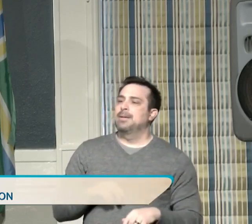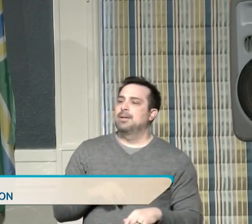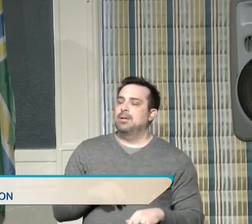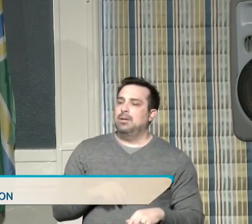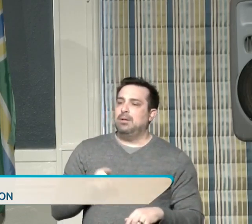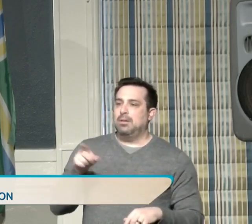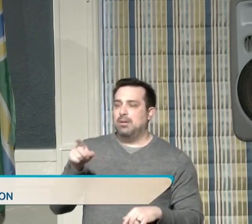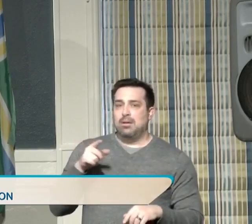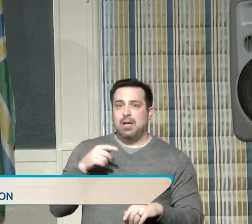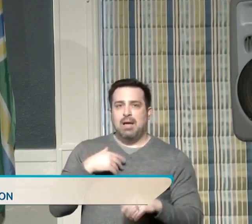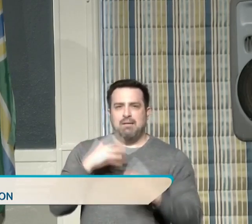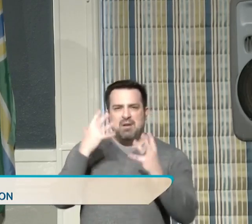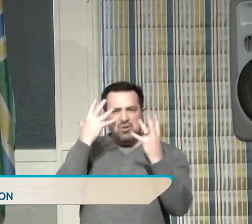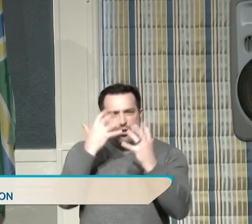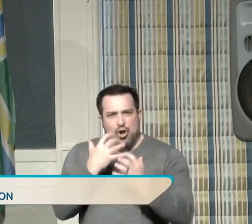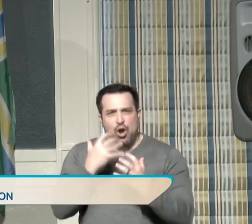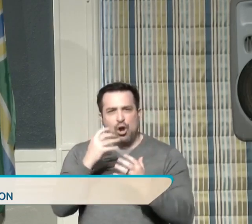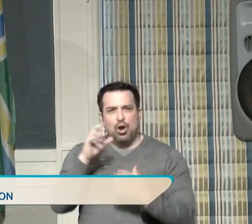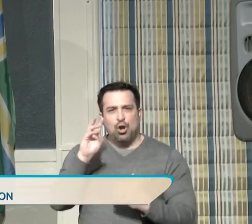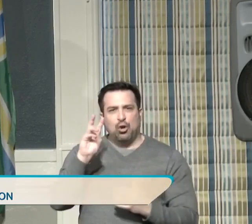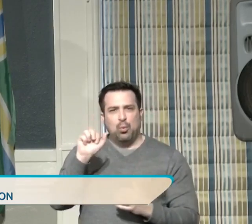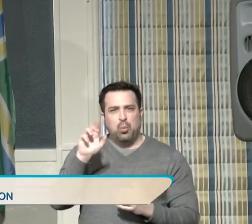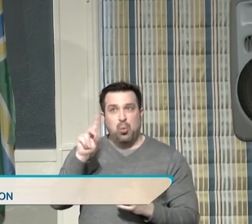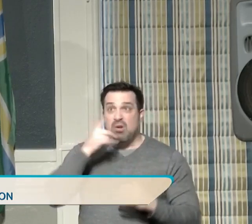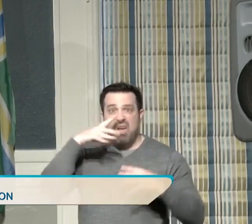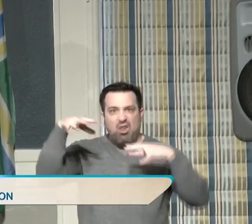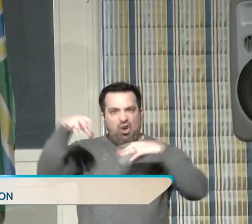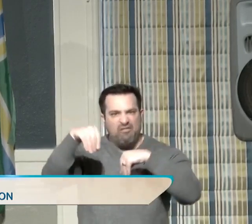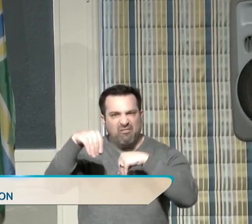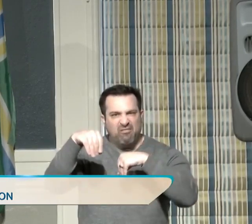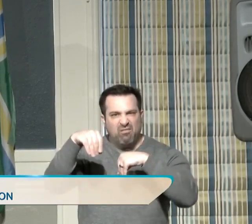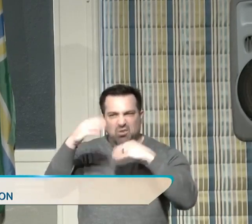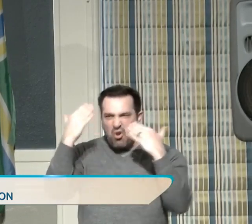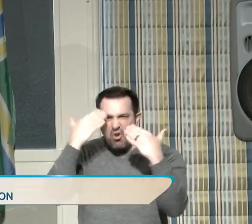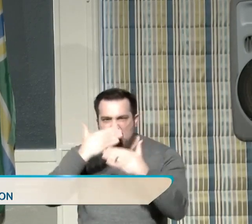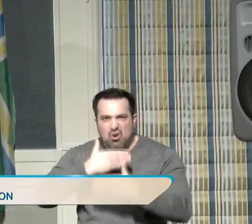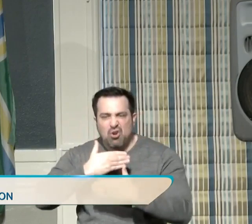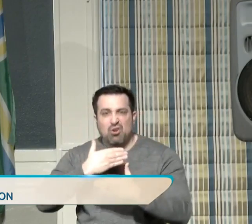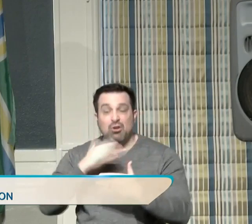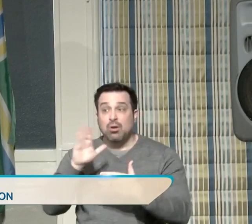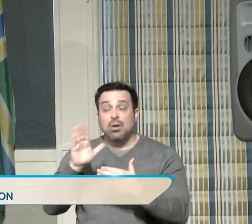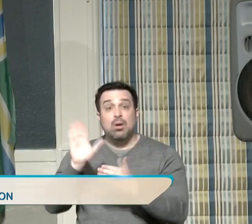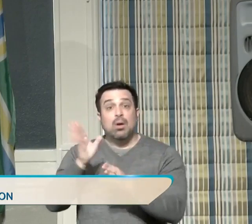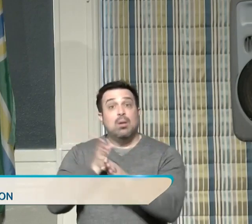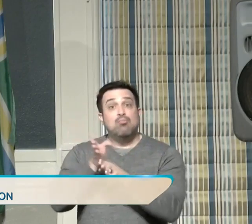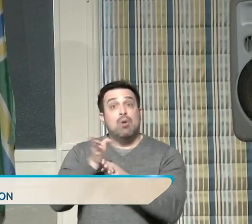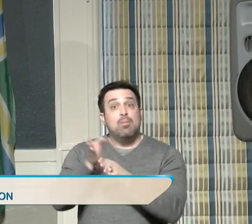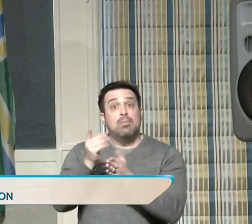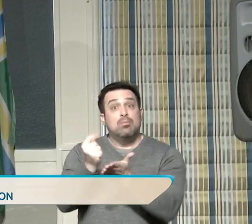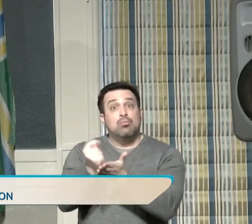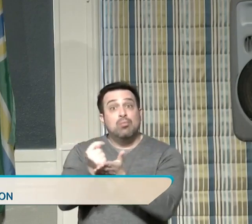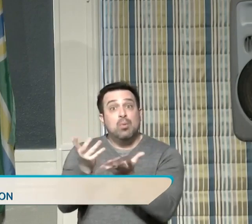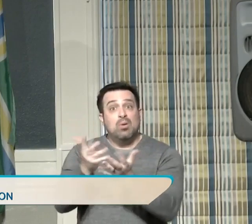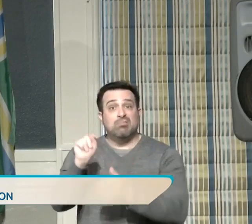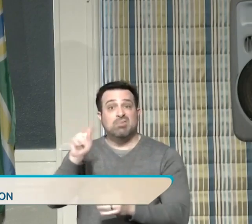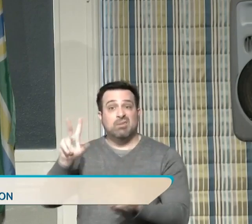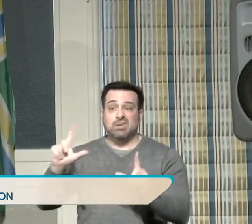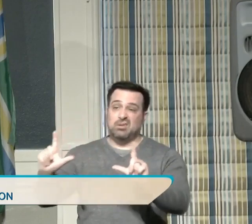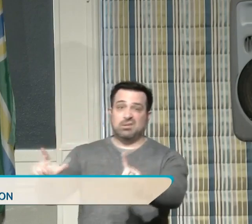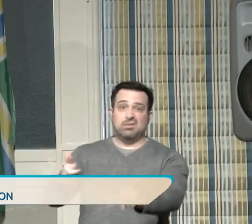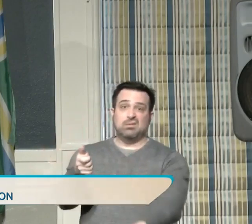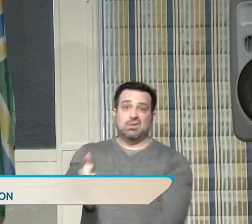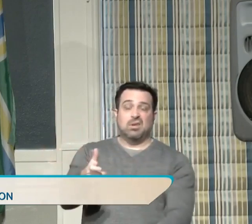there were dark wards, they didn't keep the lights on. The primary treatment there was television